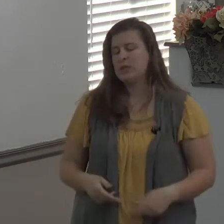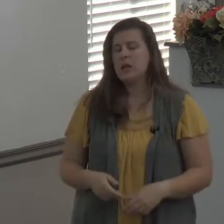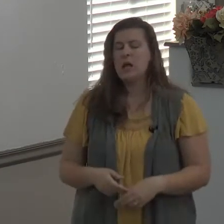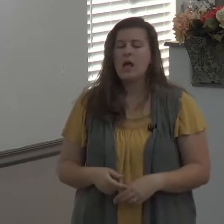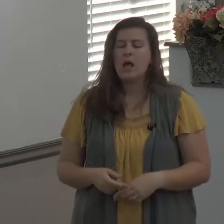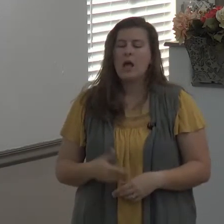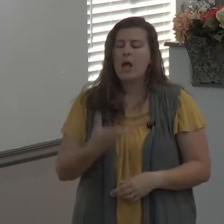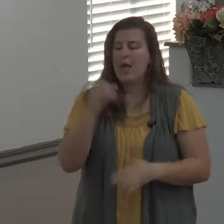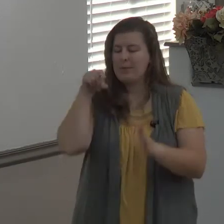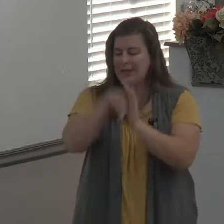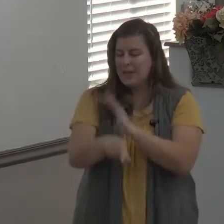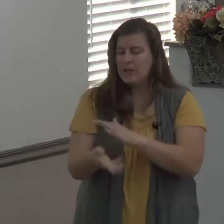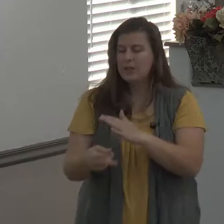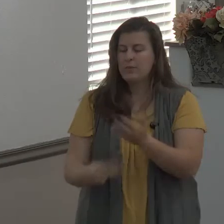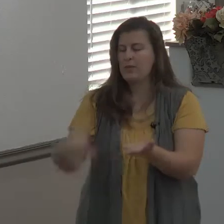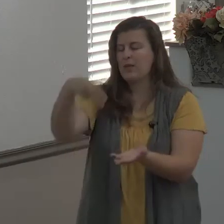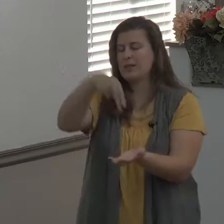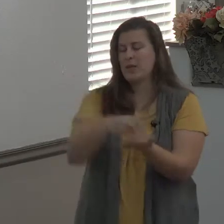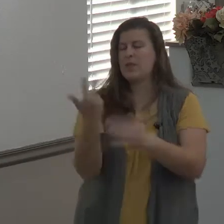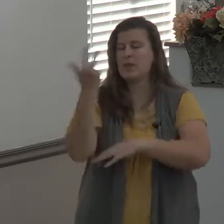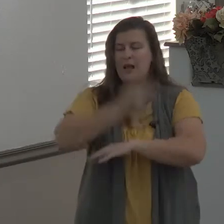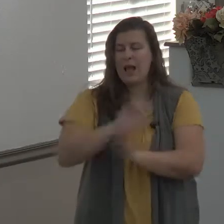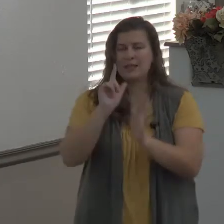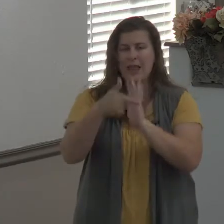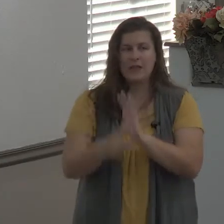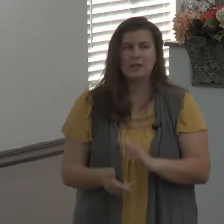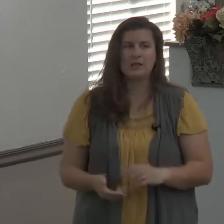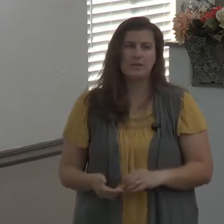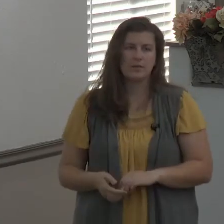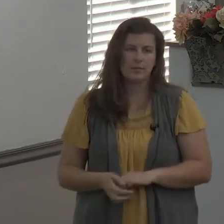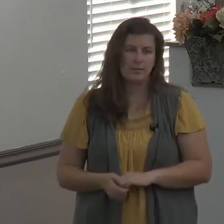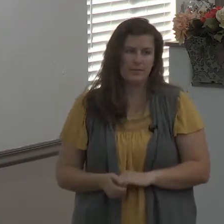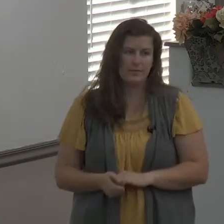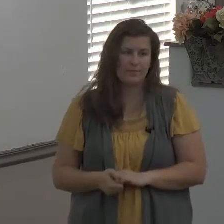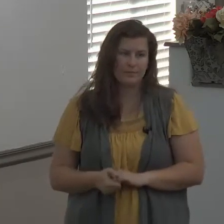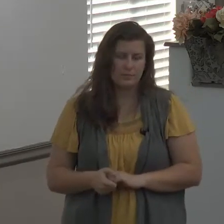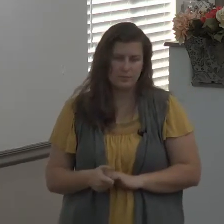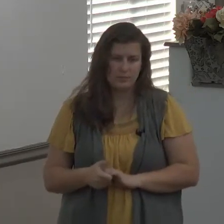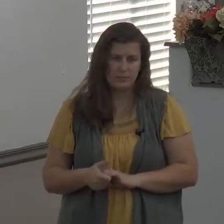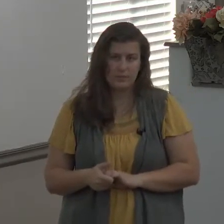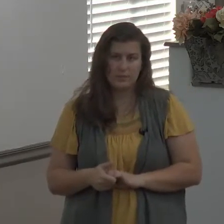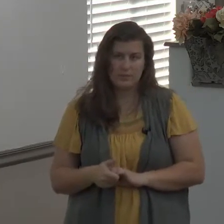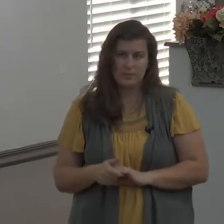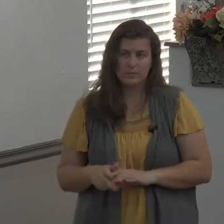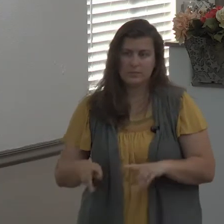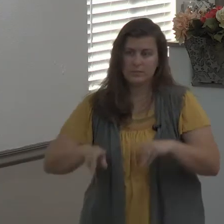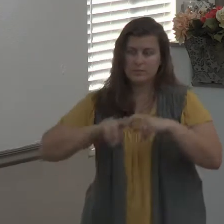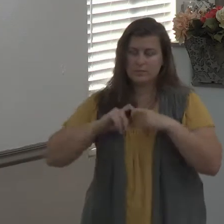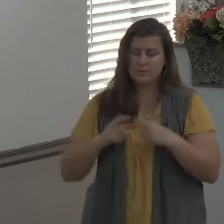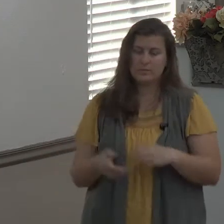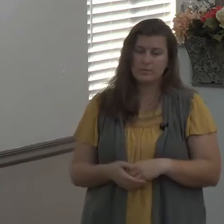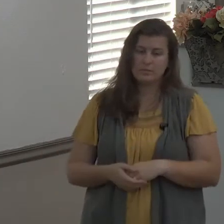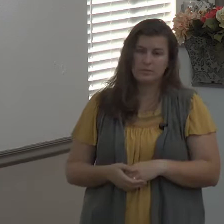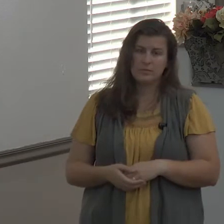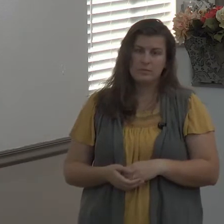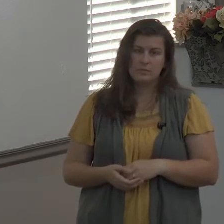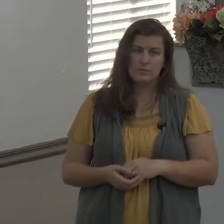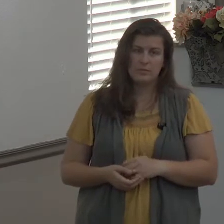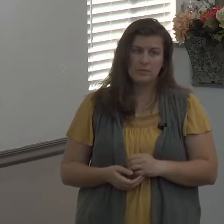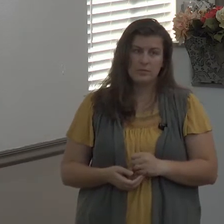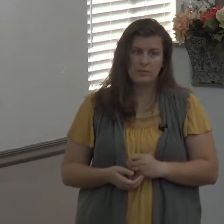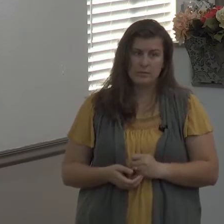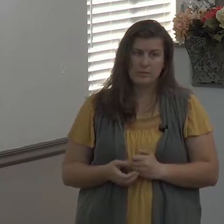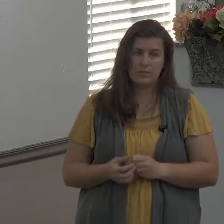chief priests and scribes and be killed and be raised again the third day. Sounds like Jesus is going to a